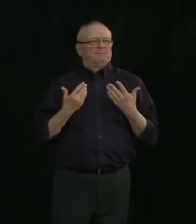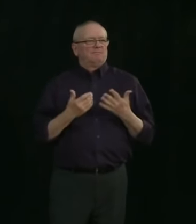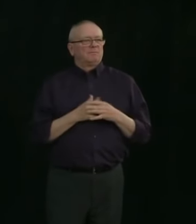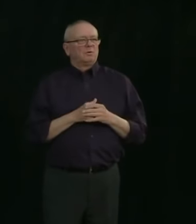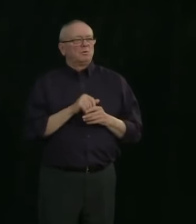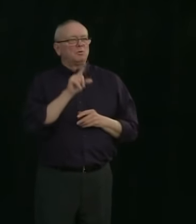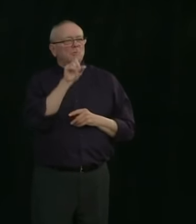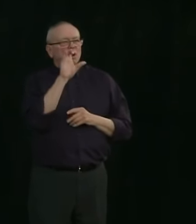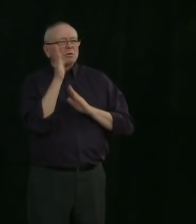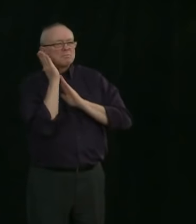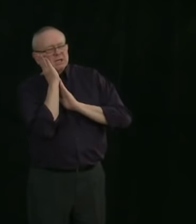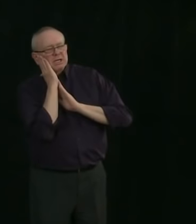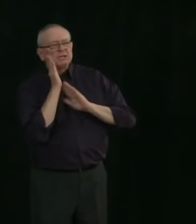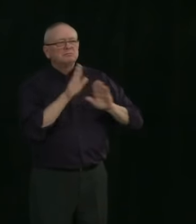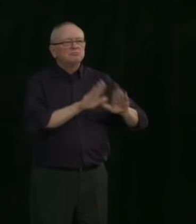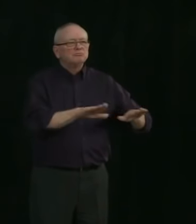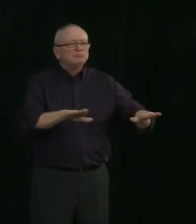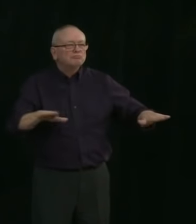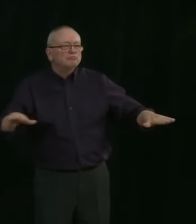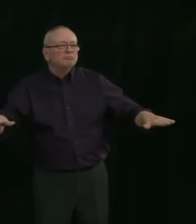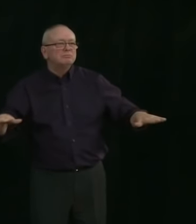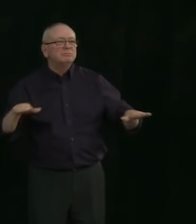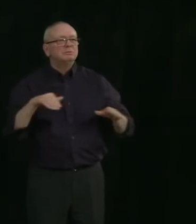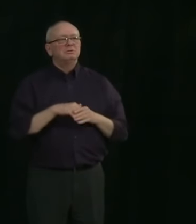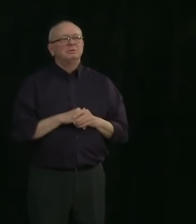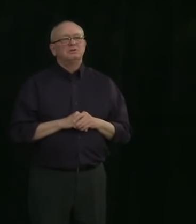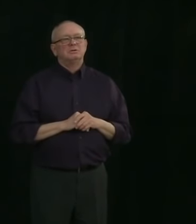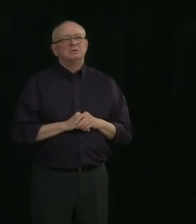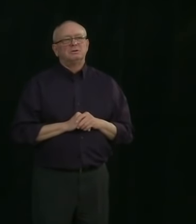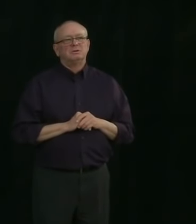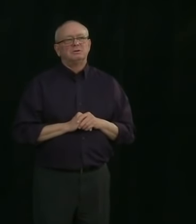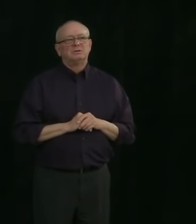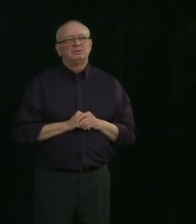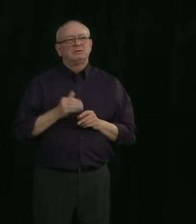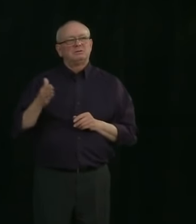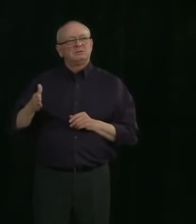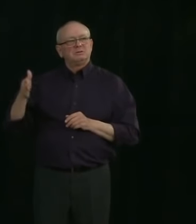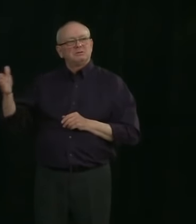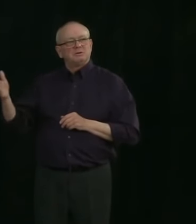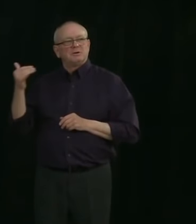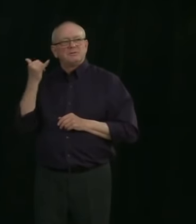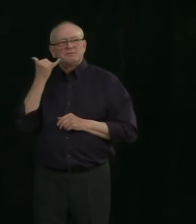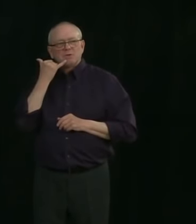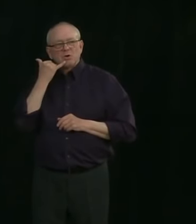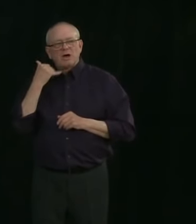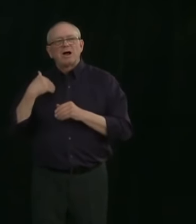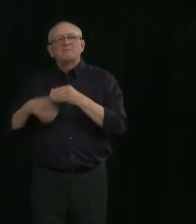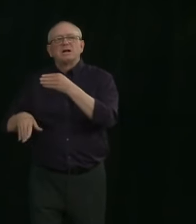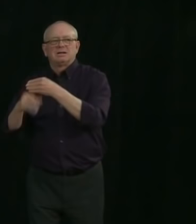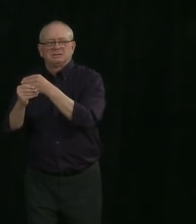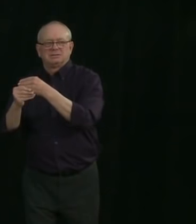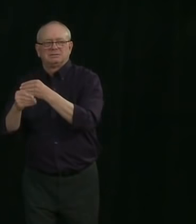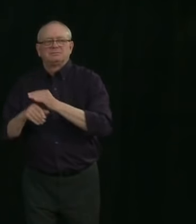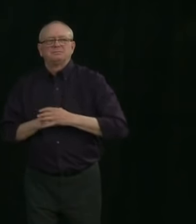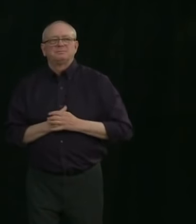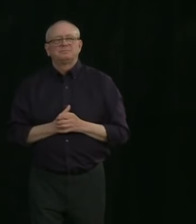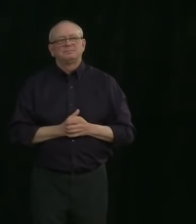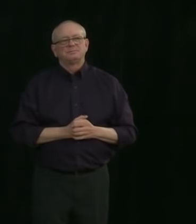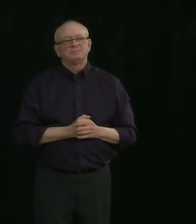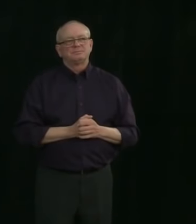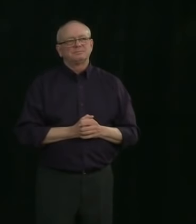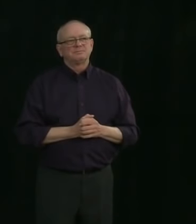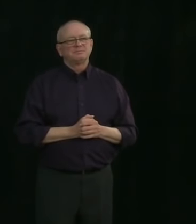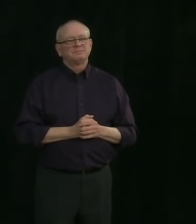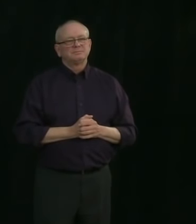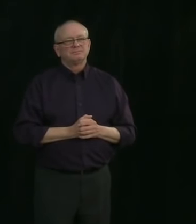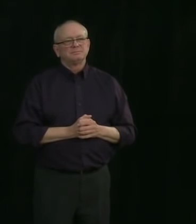in there. And I see I missed a couple final on the phone, so we will take them. Operator, could you patch to the next question, please? Yes, we have Alana Smith